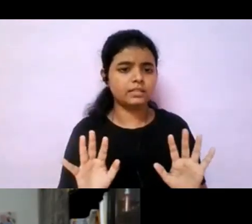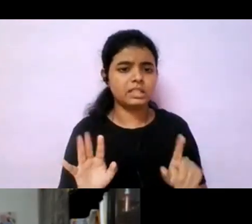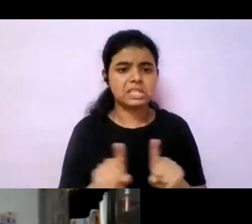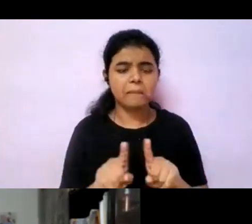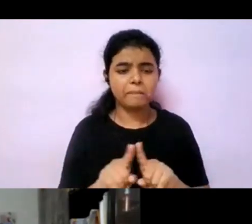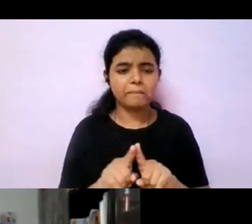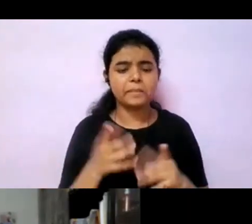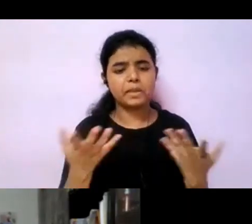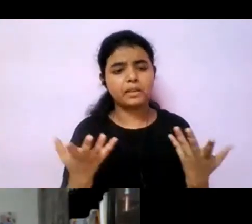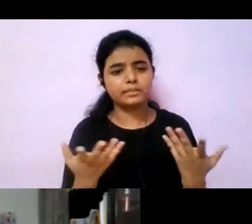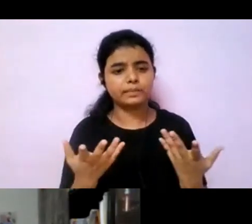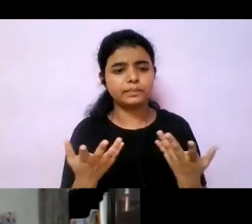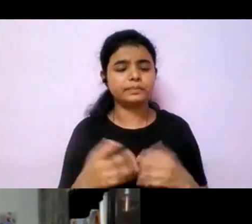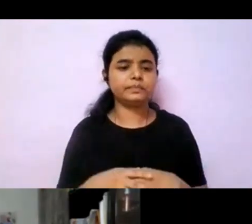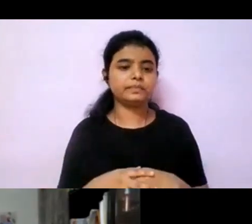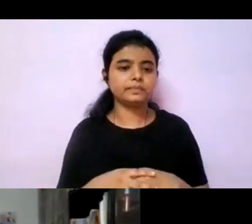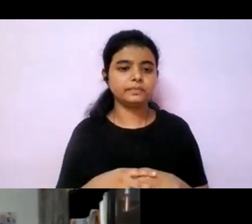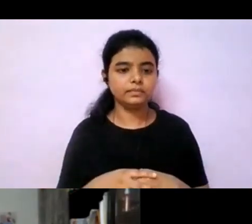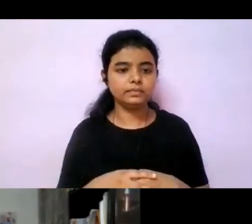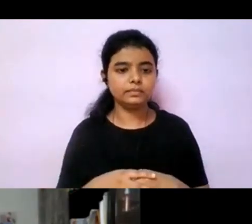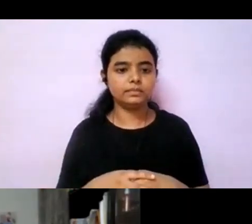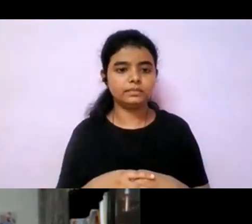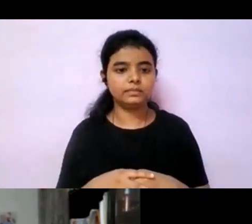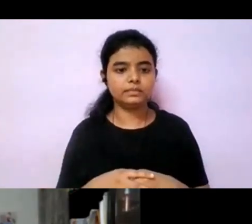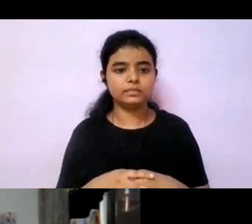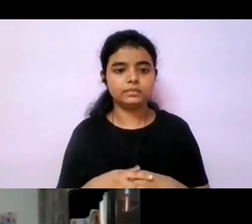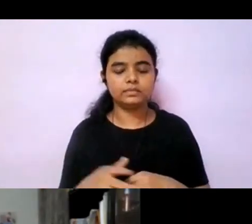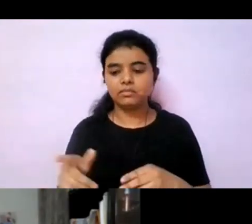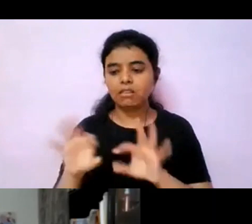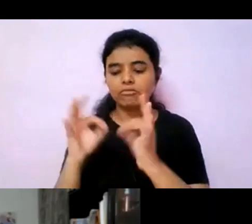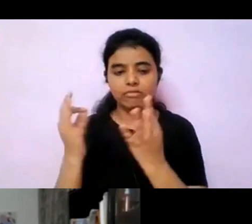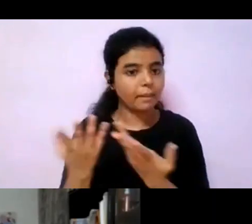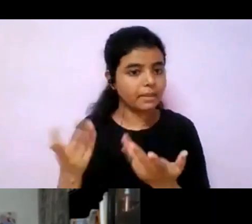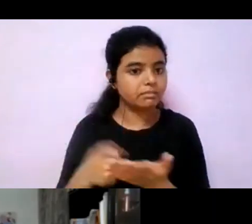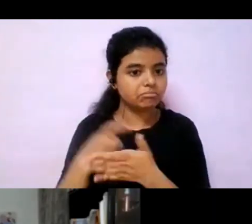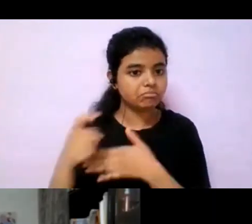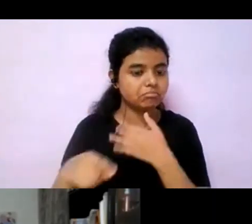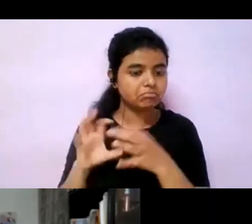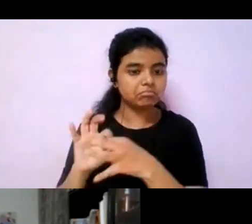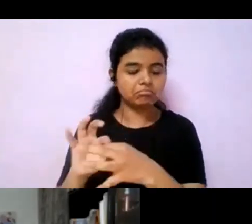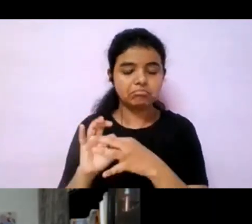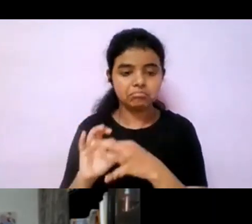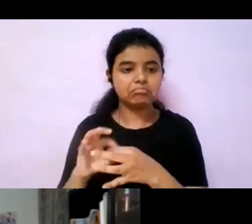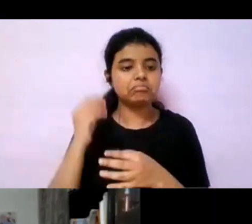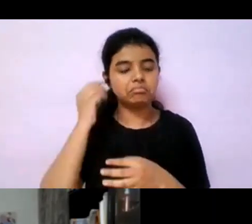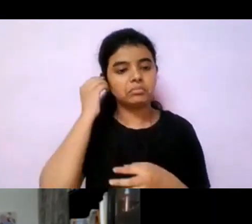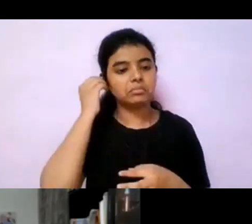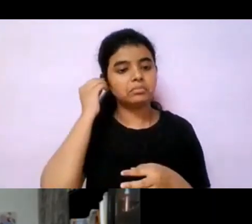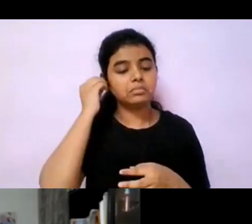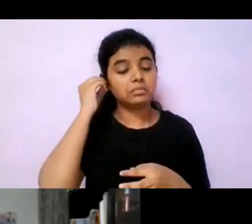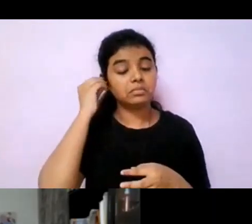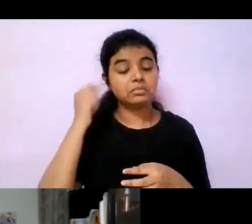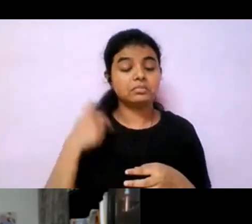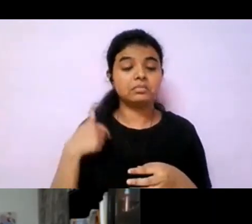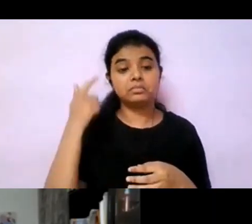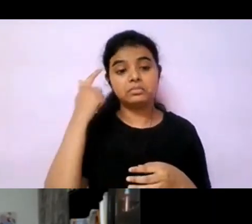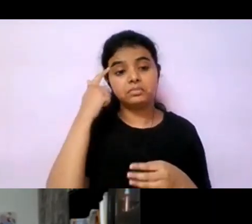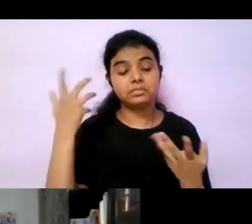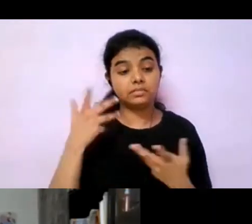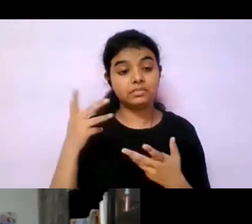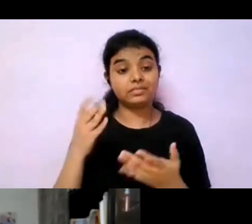reactions and moments within a familial relationship like that, the lesson for me from disability studies, of course, is